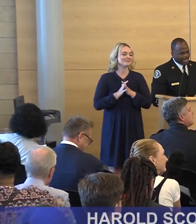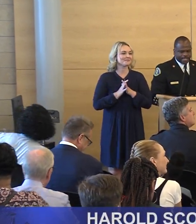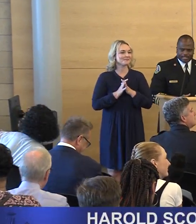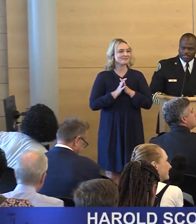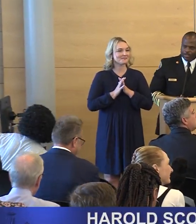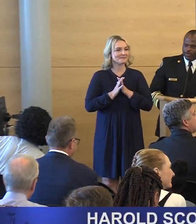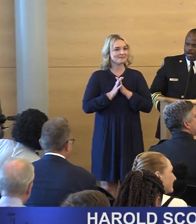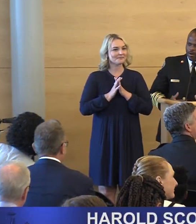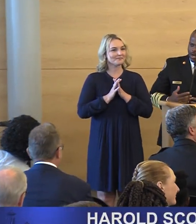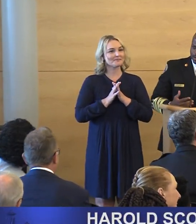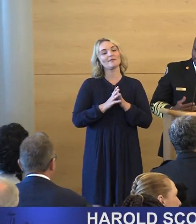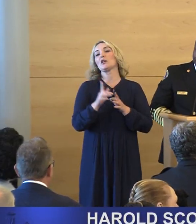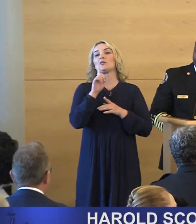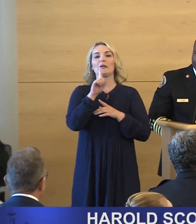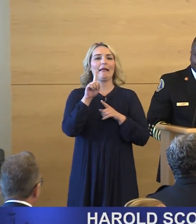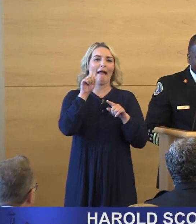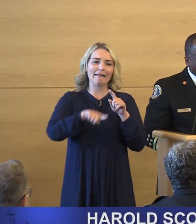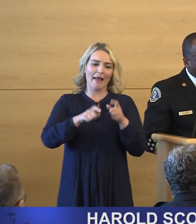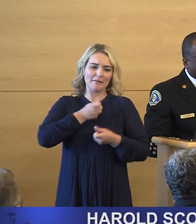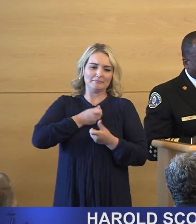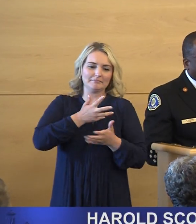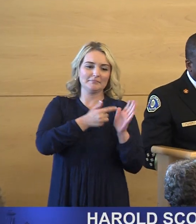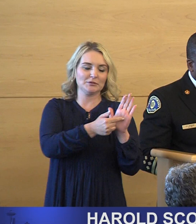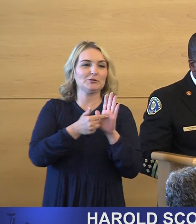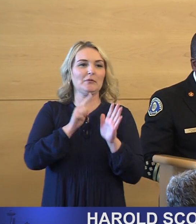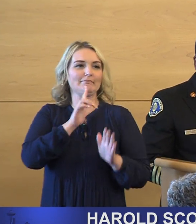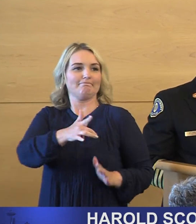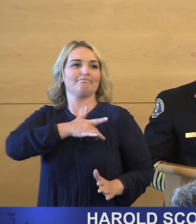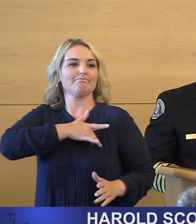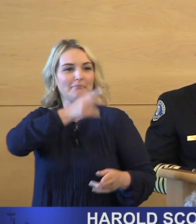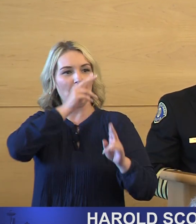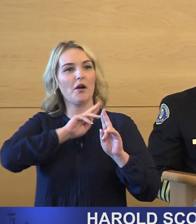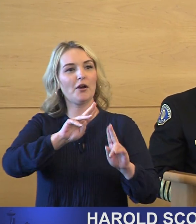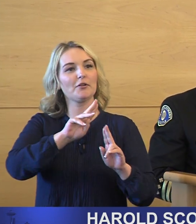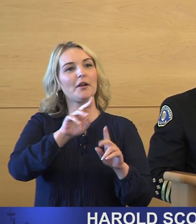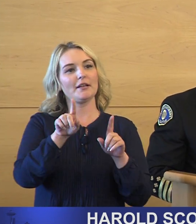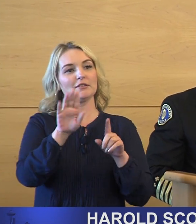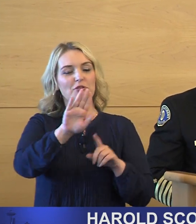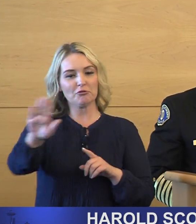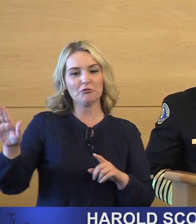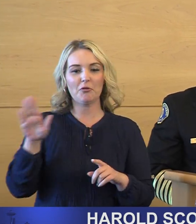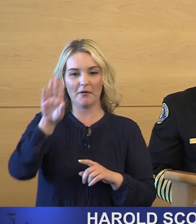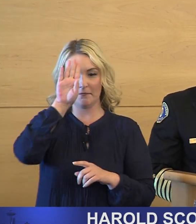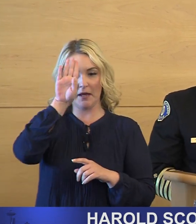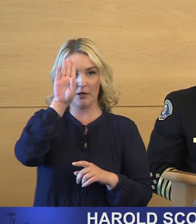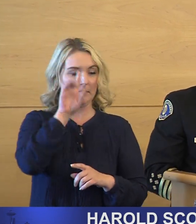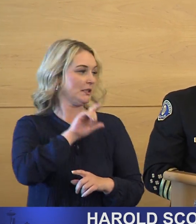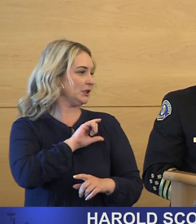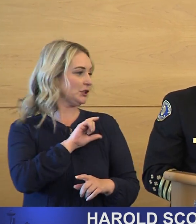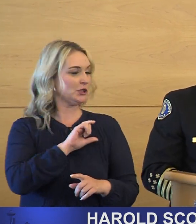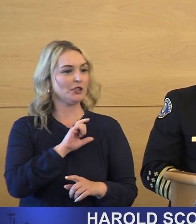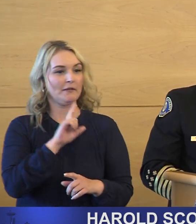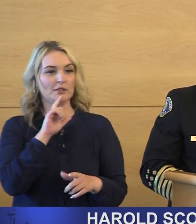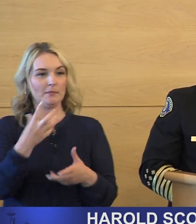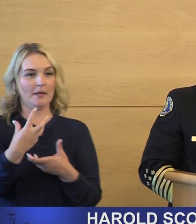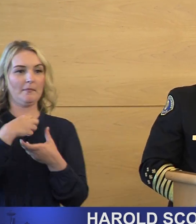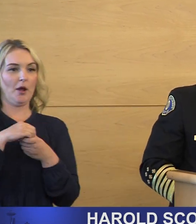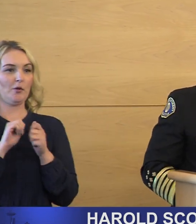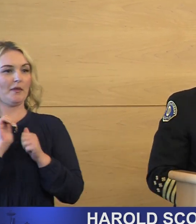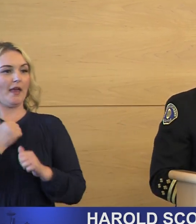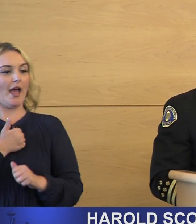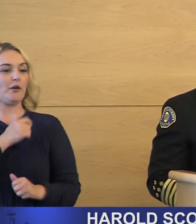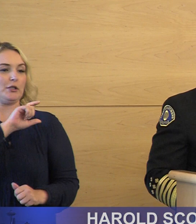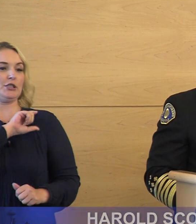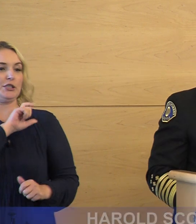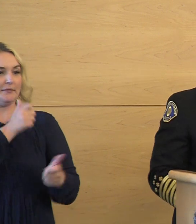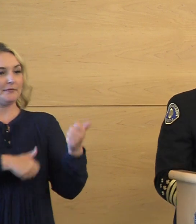And I can't tell you how honored I am as your fire chief to be able to be a part of our police chief's swearing in. We